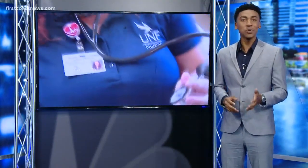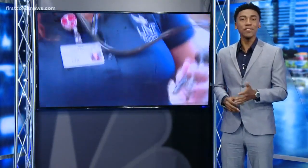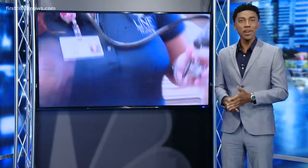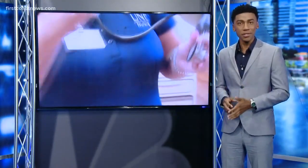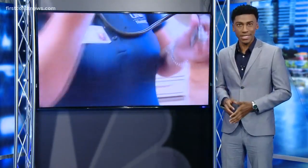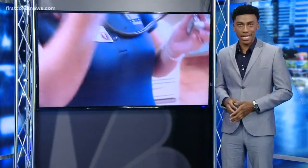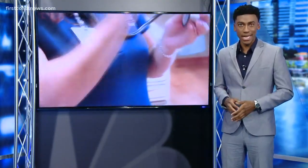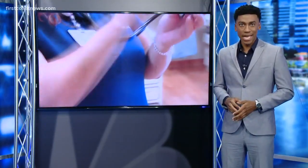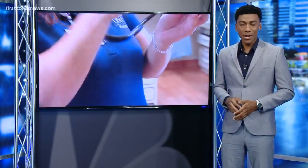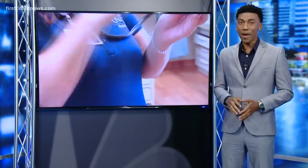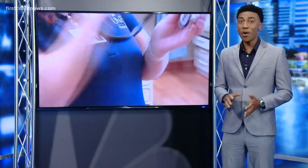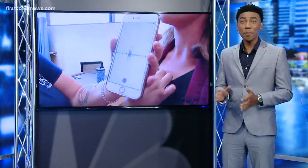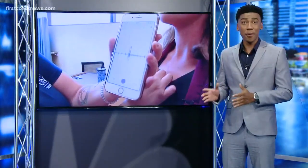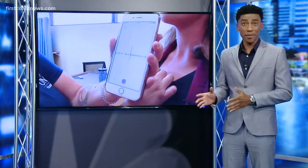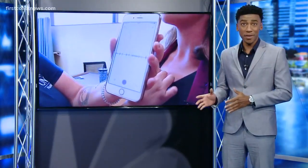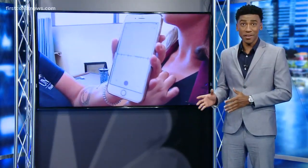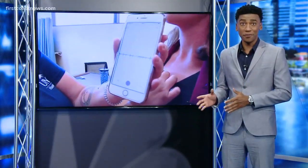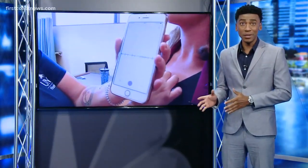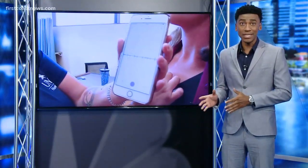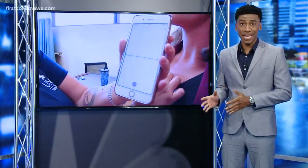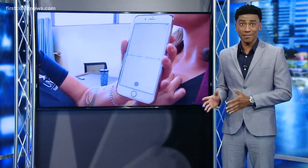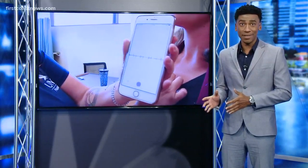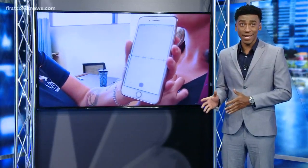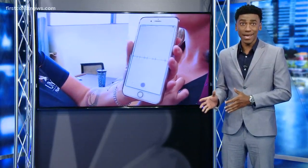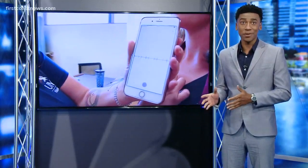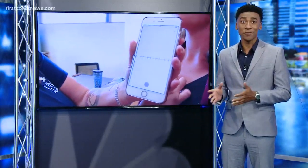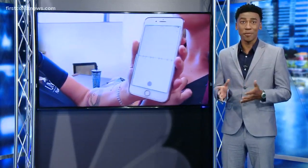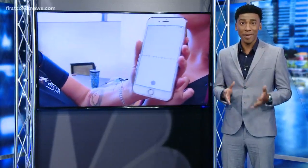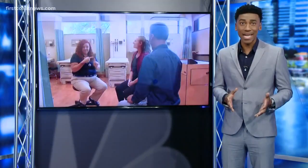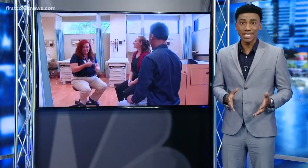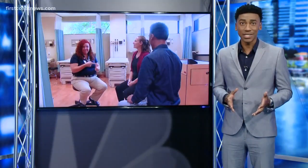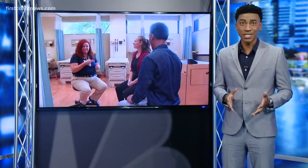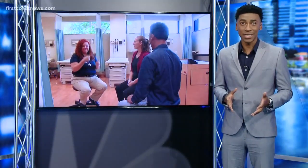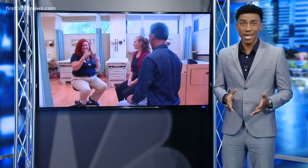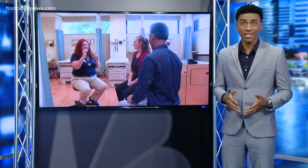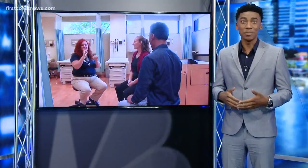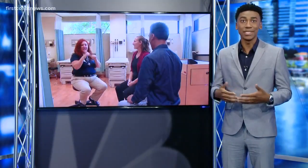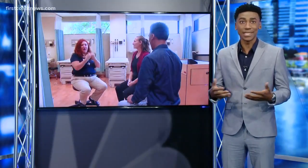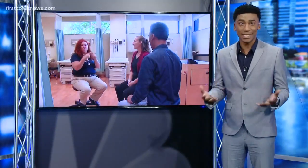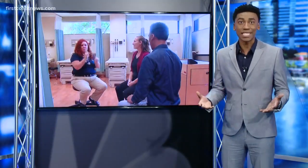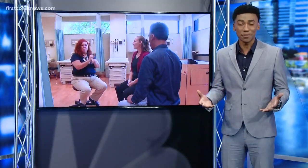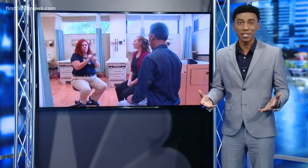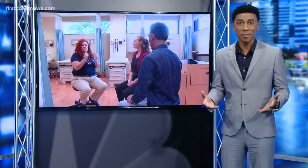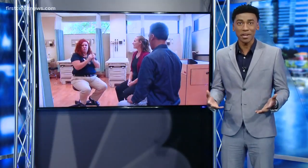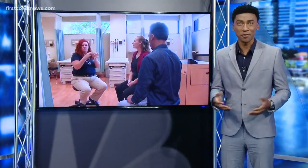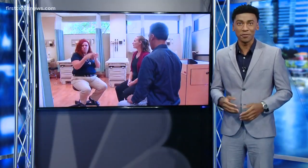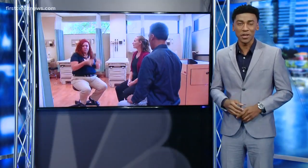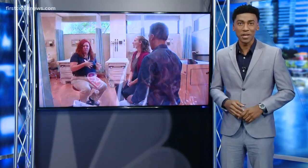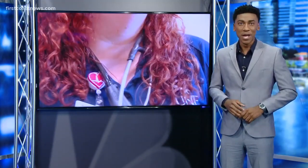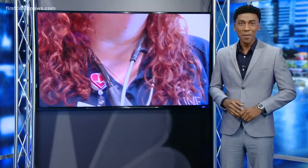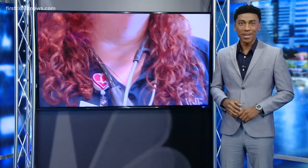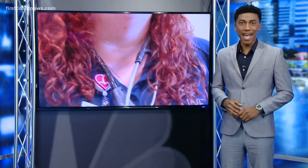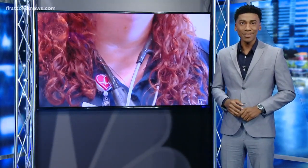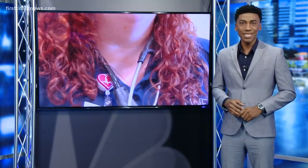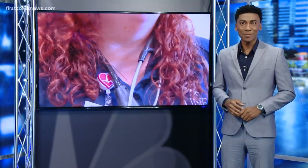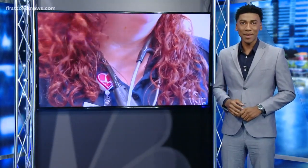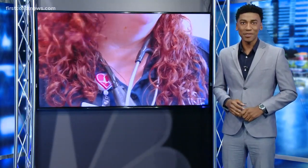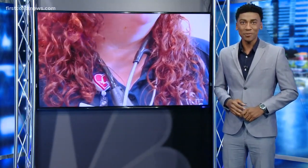School of Nursing. Now, at one point, being fully deaf, that kept her from imagining she could actually be successful in the medical field. But now she's paving the way